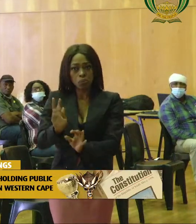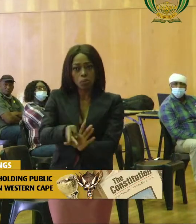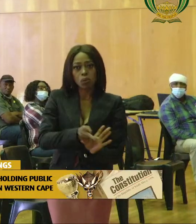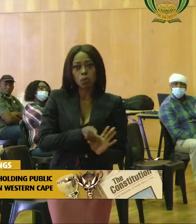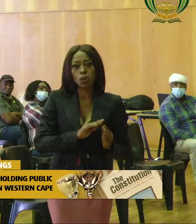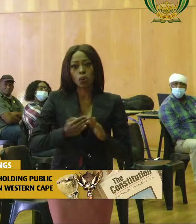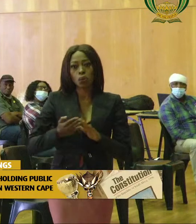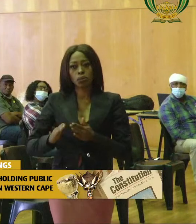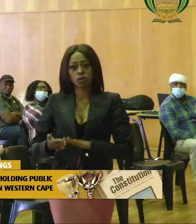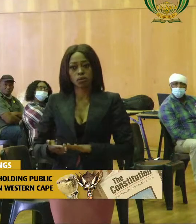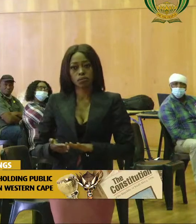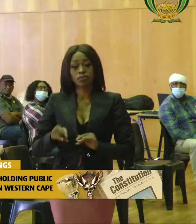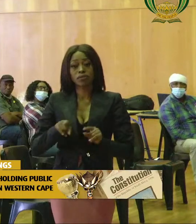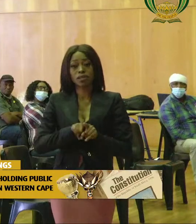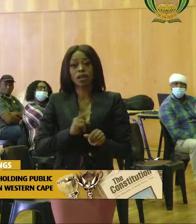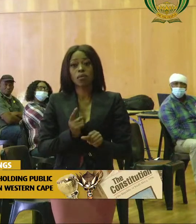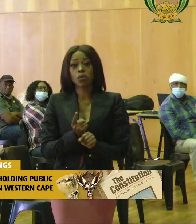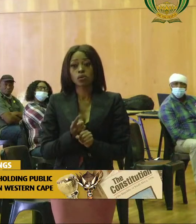And also